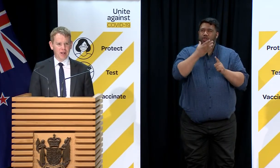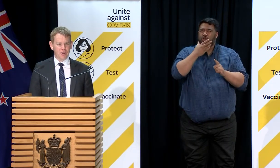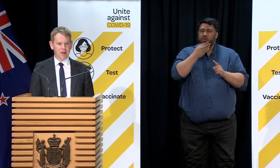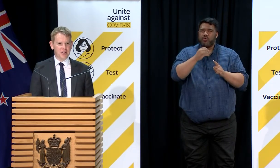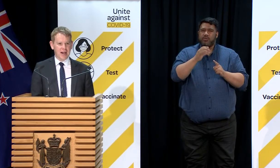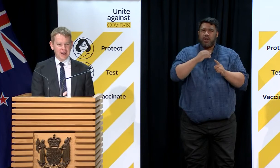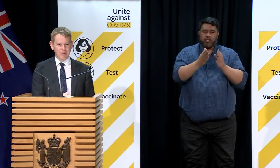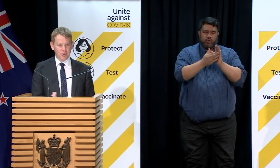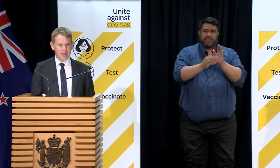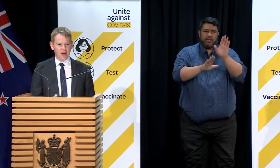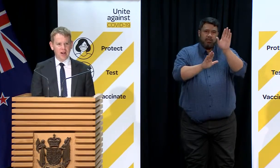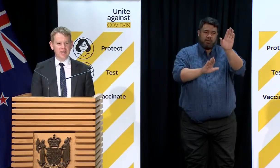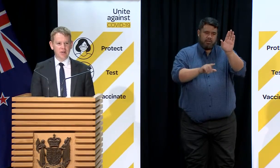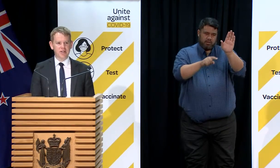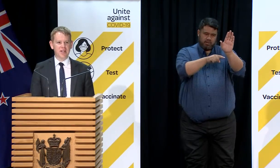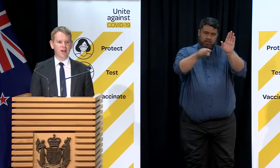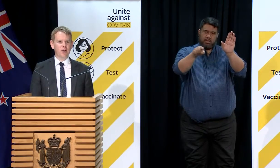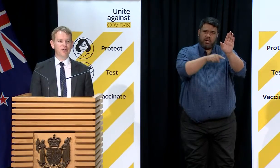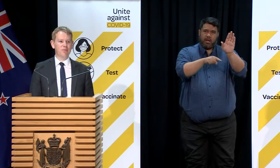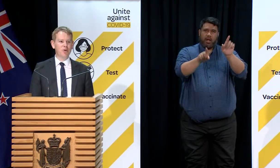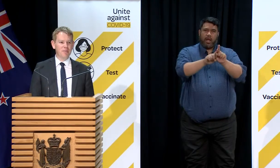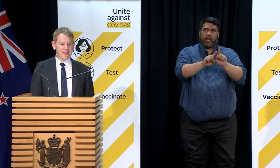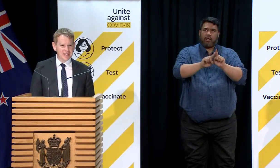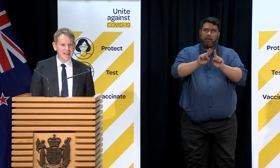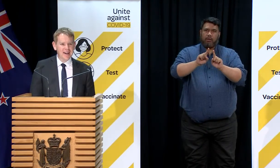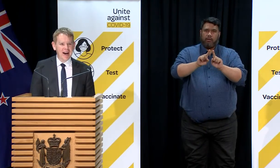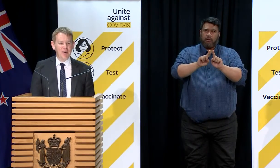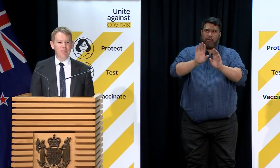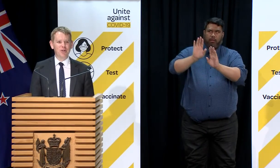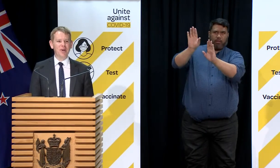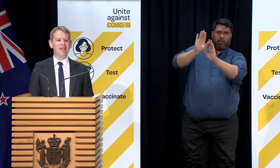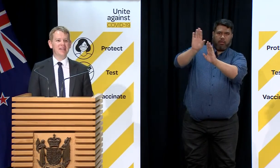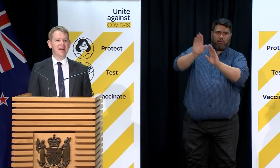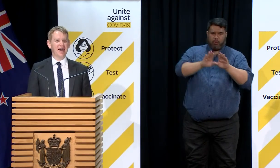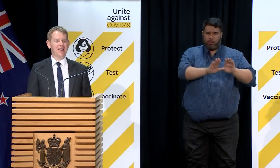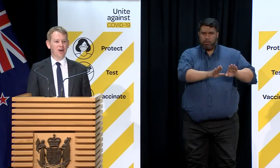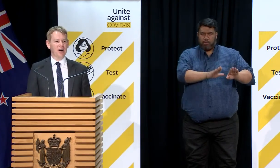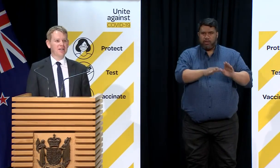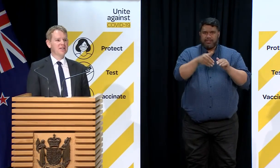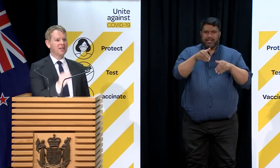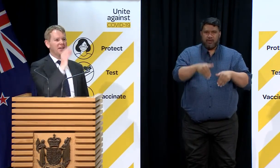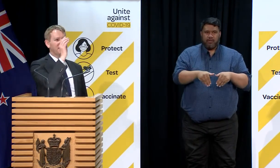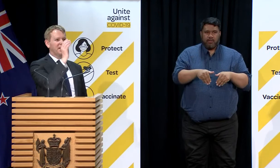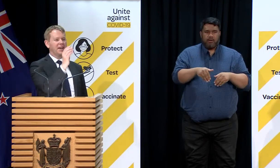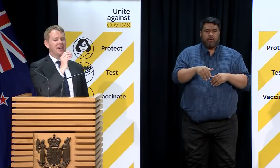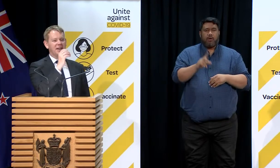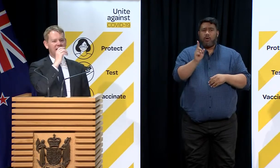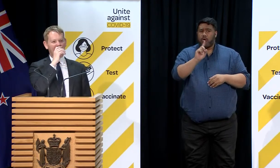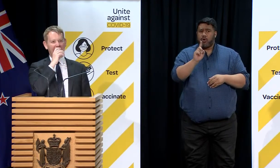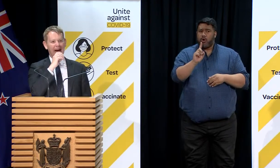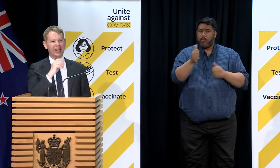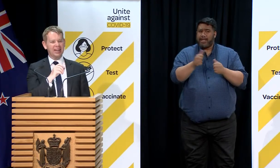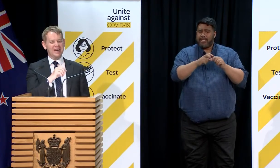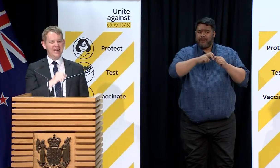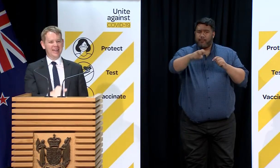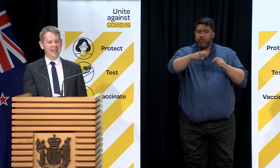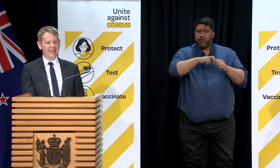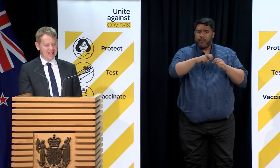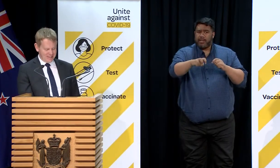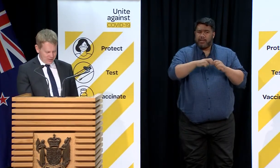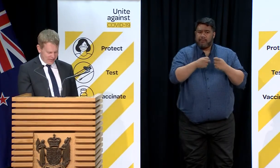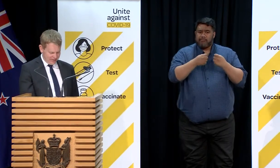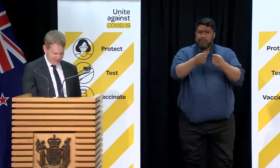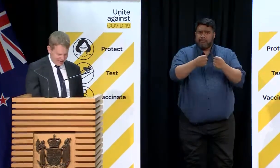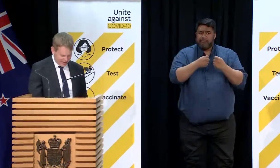flying, sailing between the islands. There is still a lot of movement between the islands. And Dr. Bloomfield, there seems to be a concession